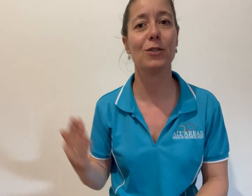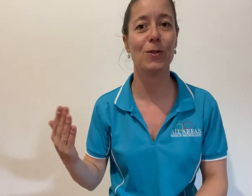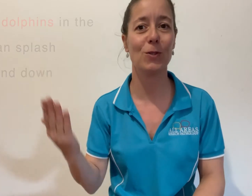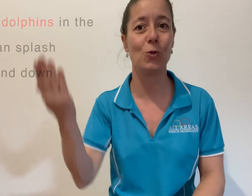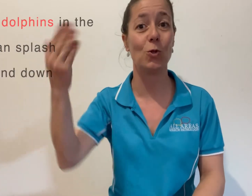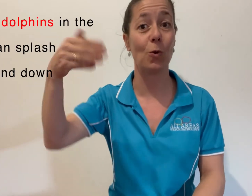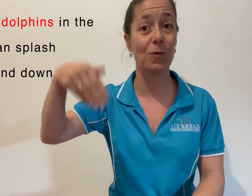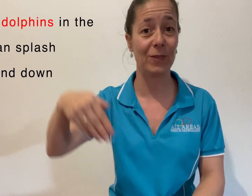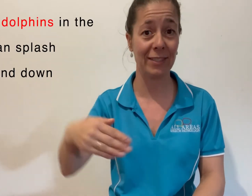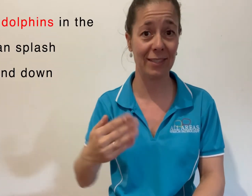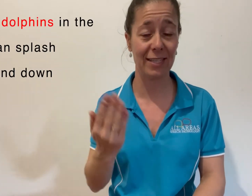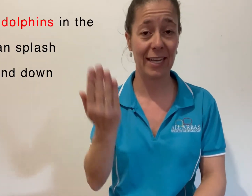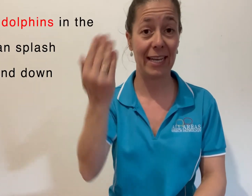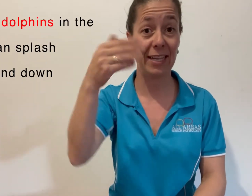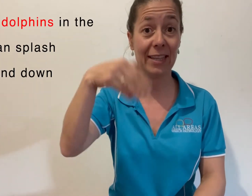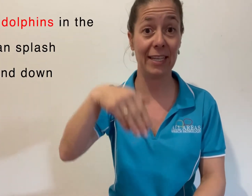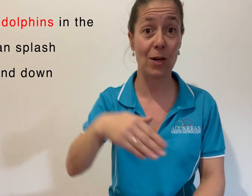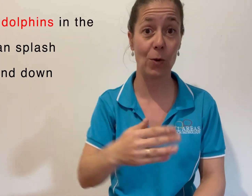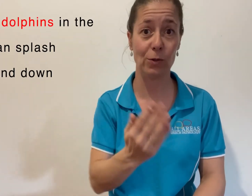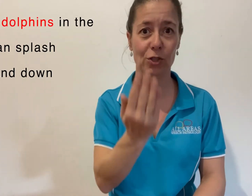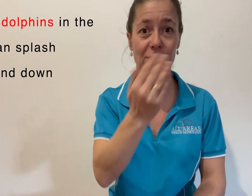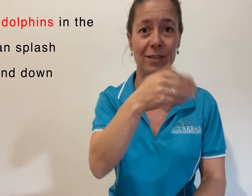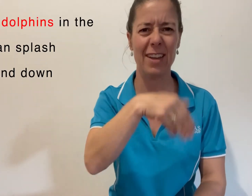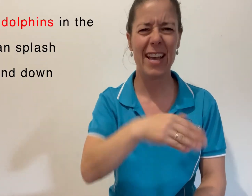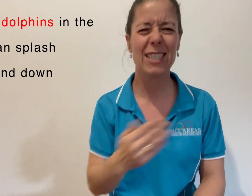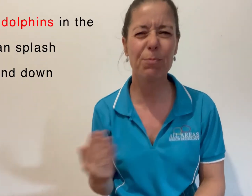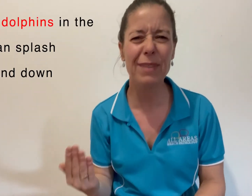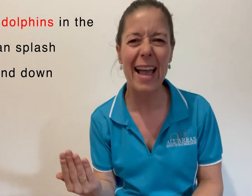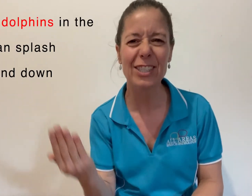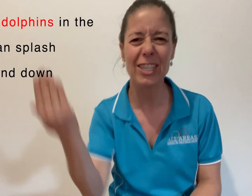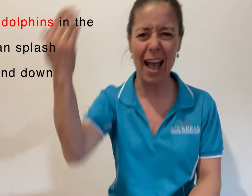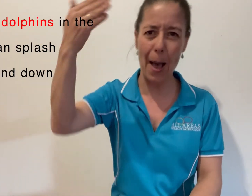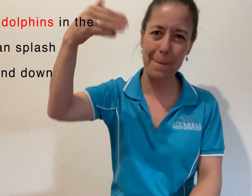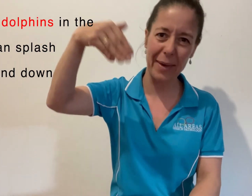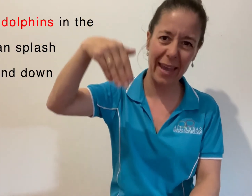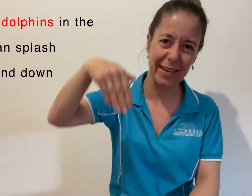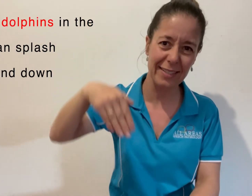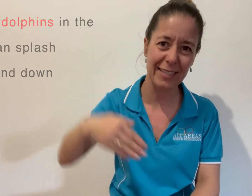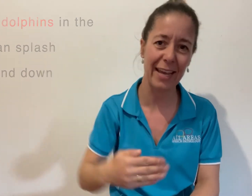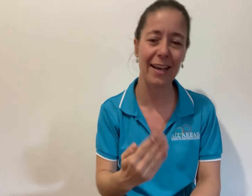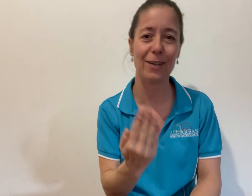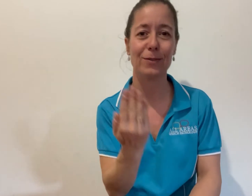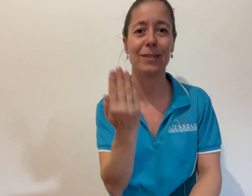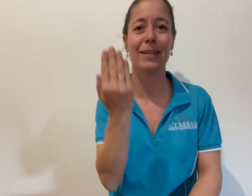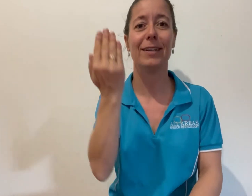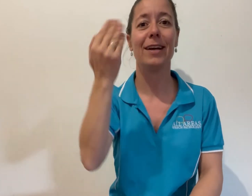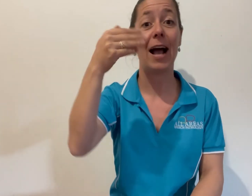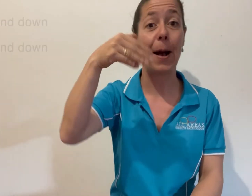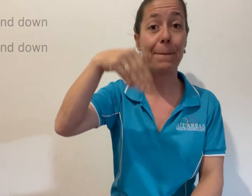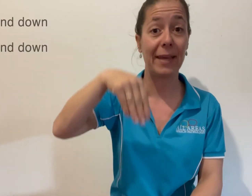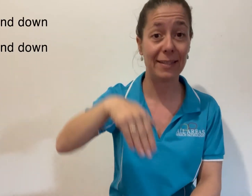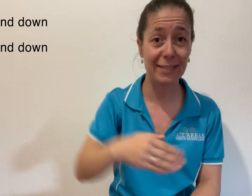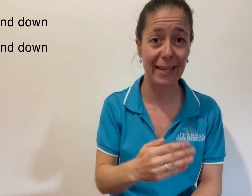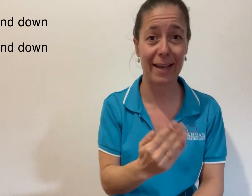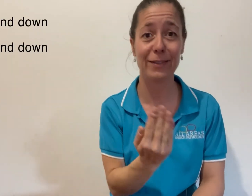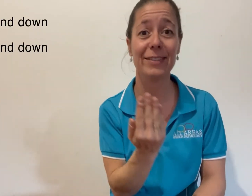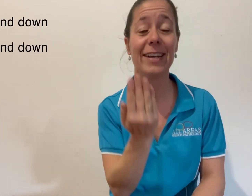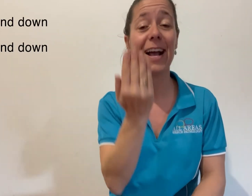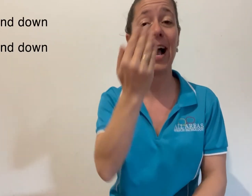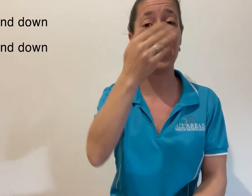the dolphins in the ocean. Splash up and down, up and down, up